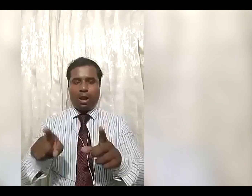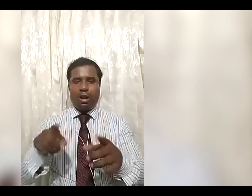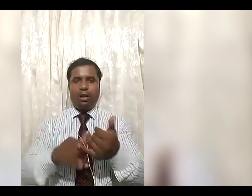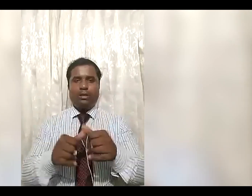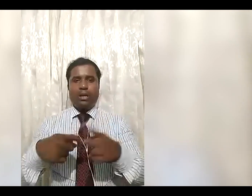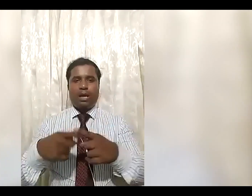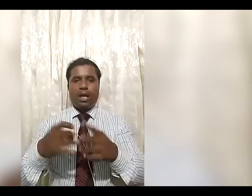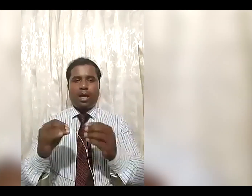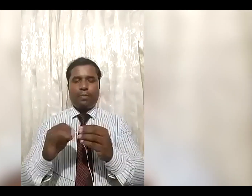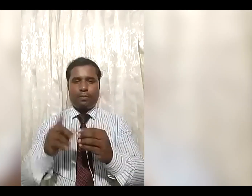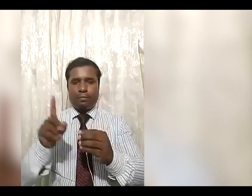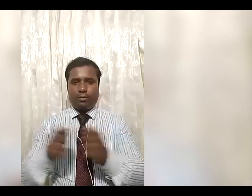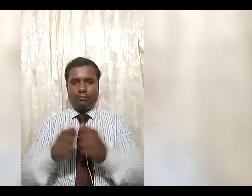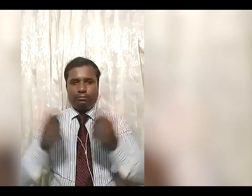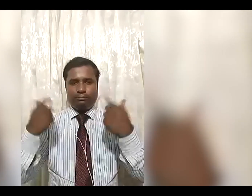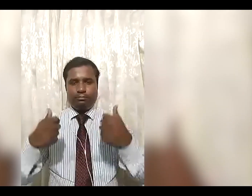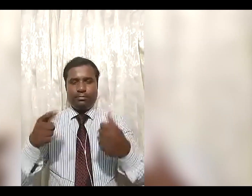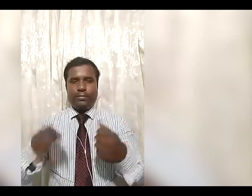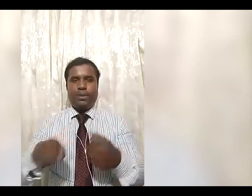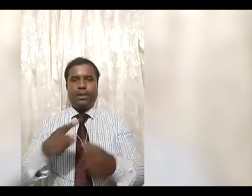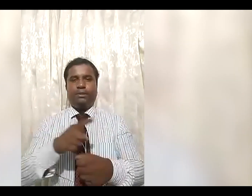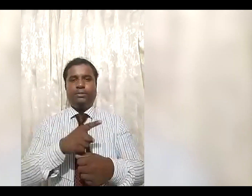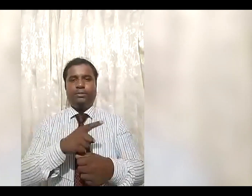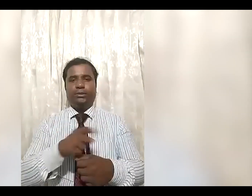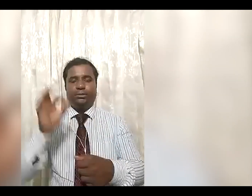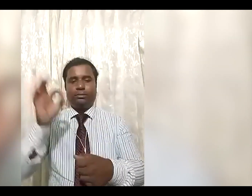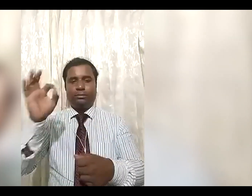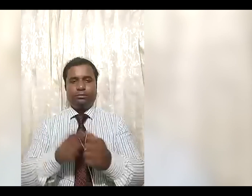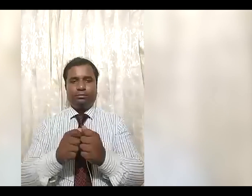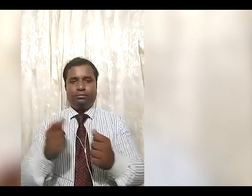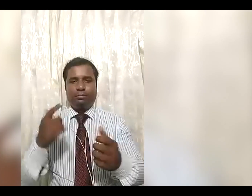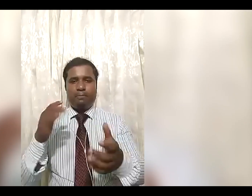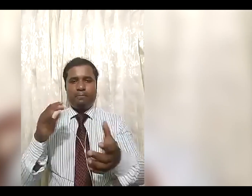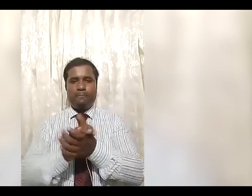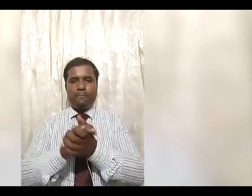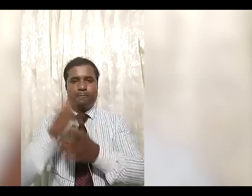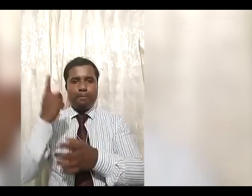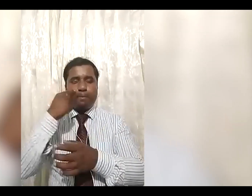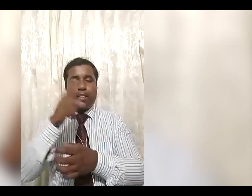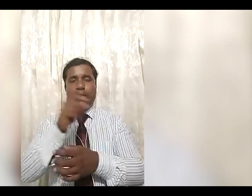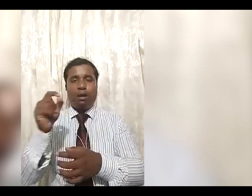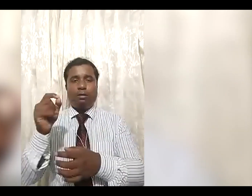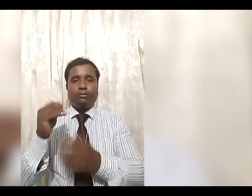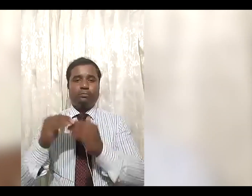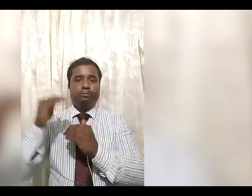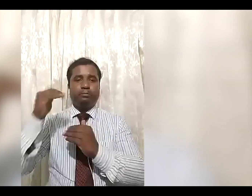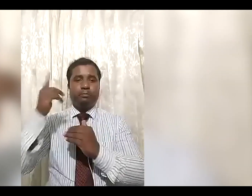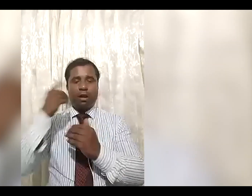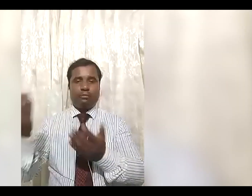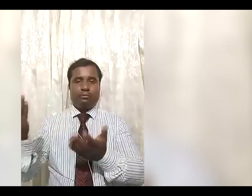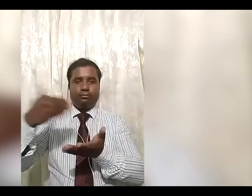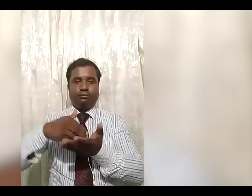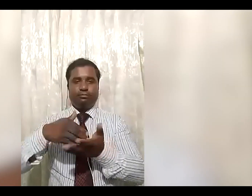of this program, more than 150 friends joined us online for this conversation